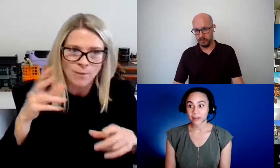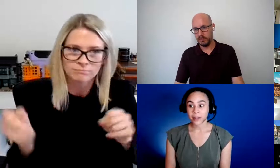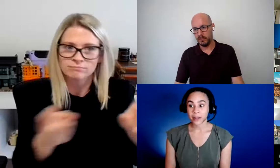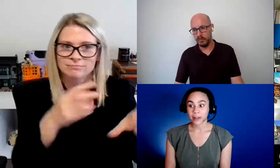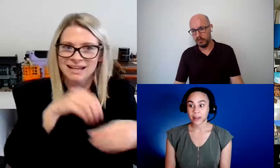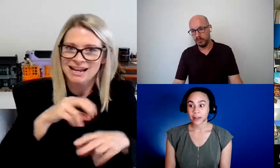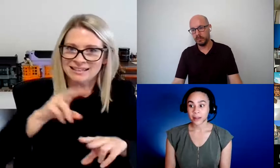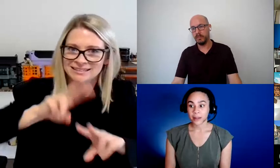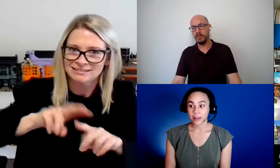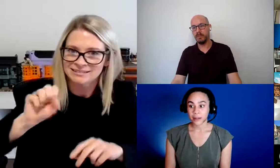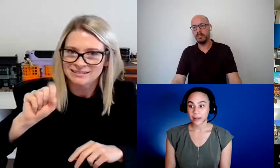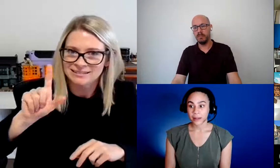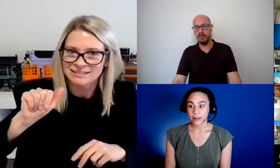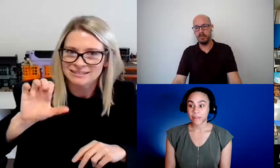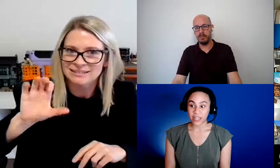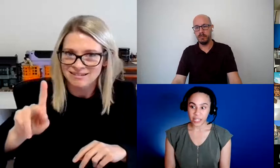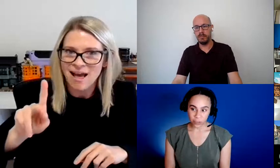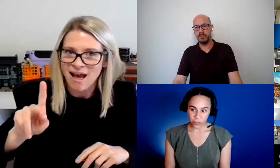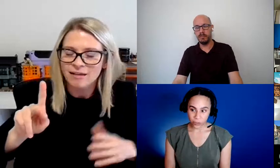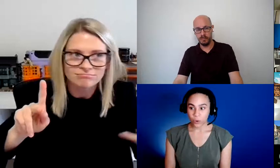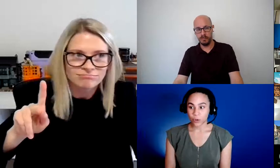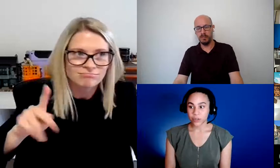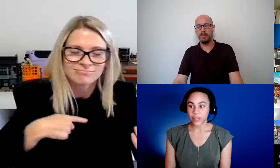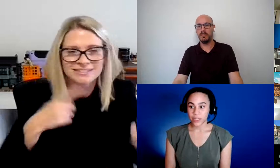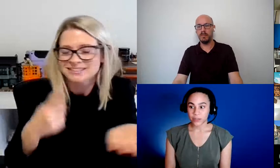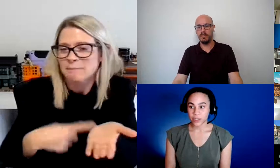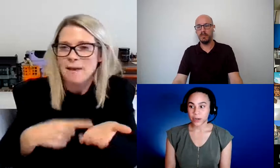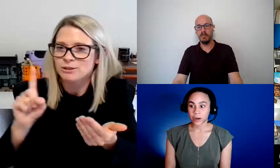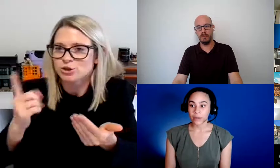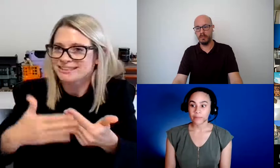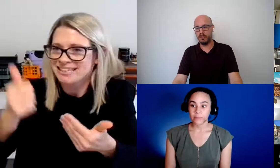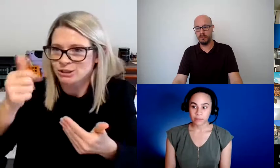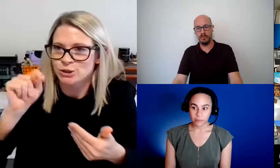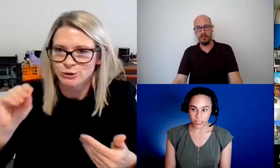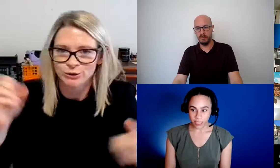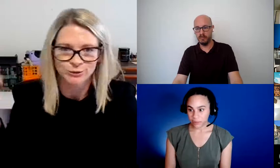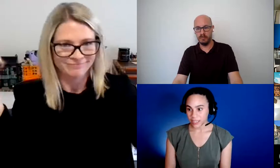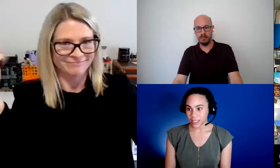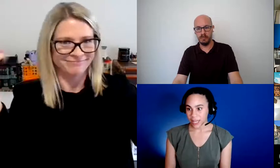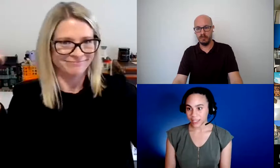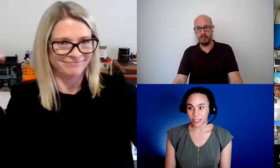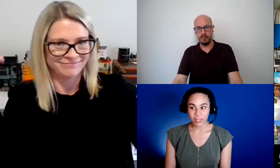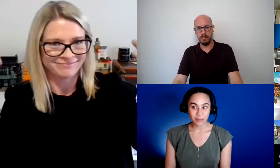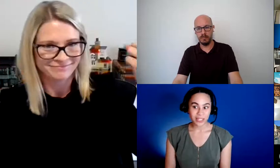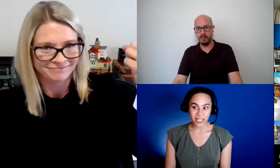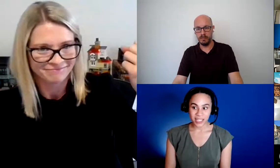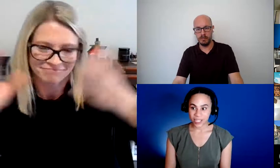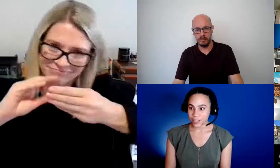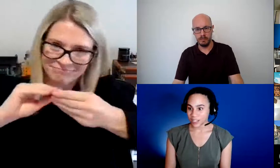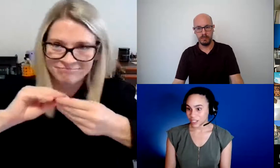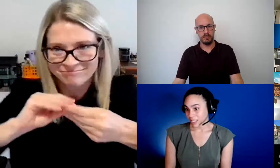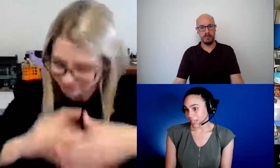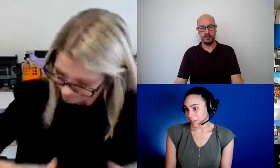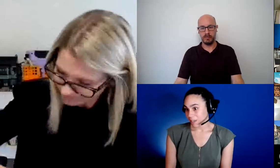recorded videos that are sent via Slack. Sometimes it's easier to just sign a